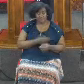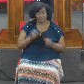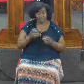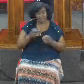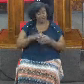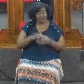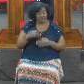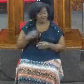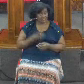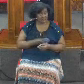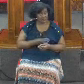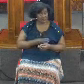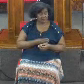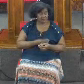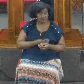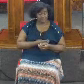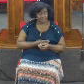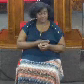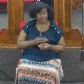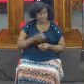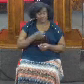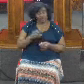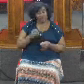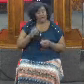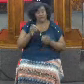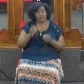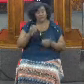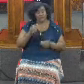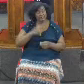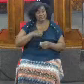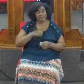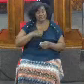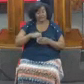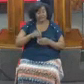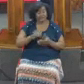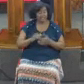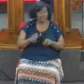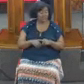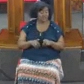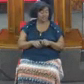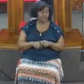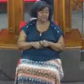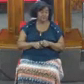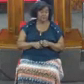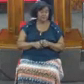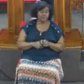Many of us, and please notice that I've included myself in that as well.